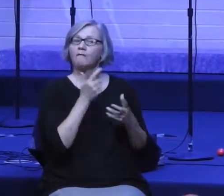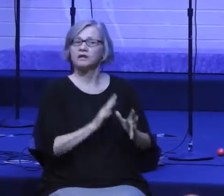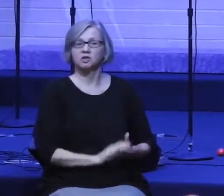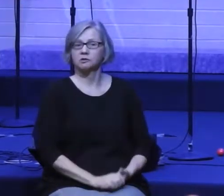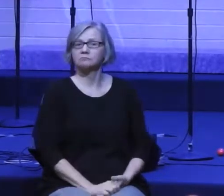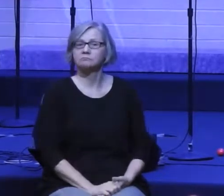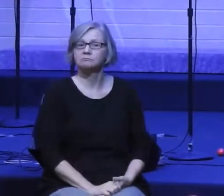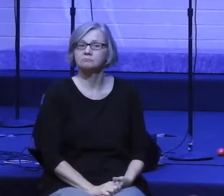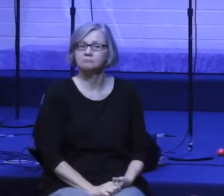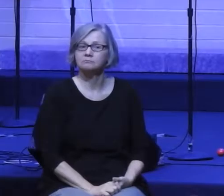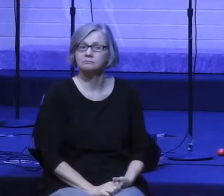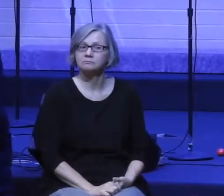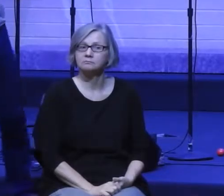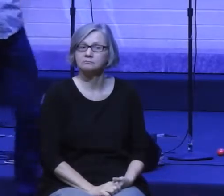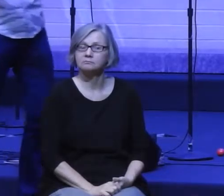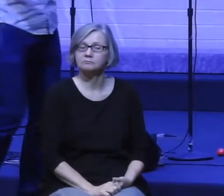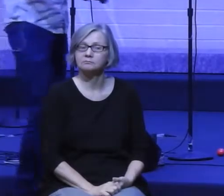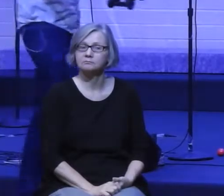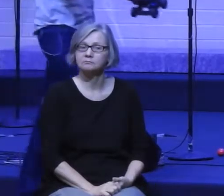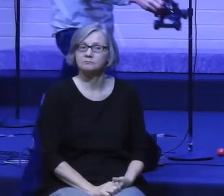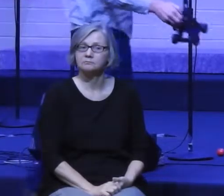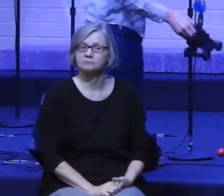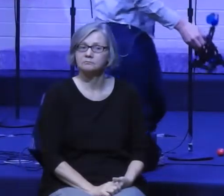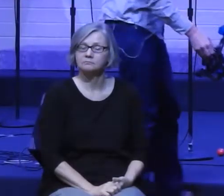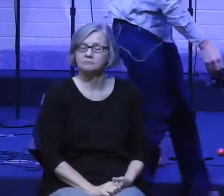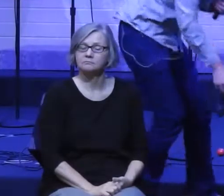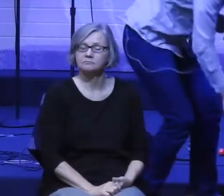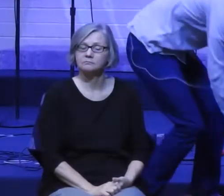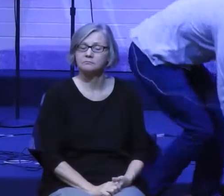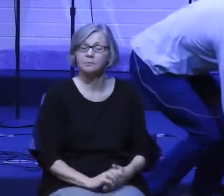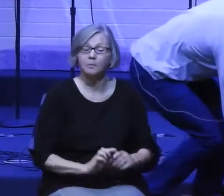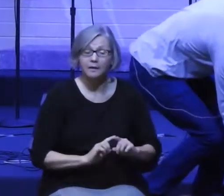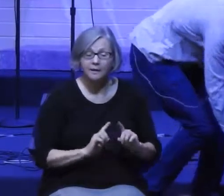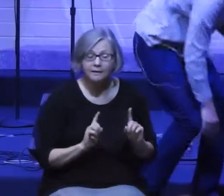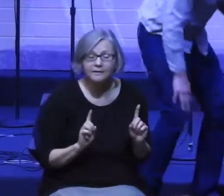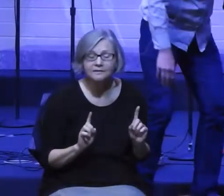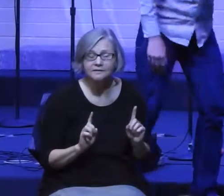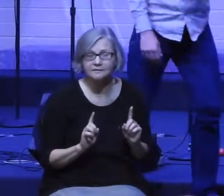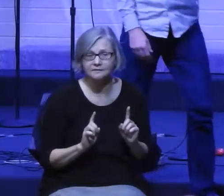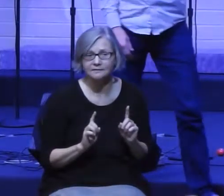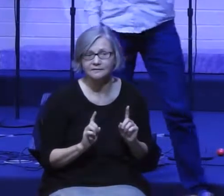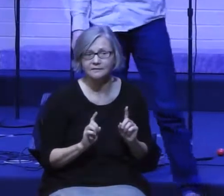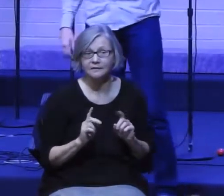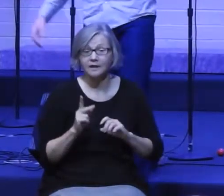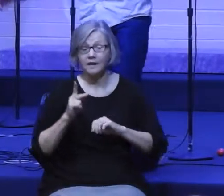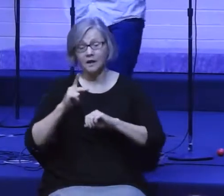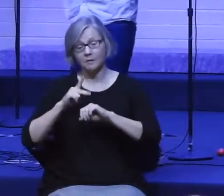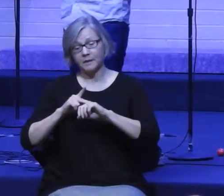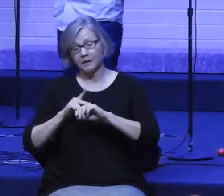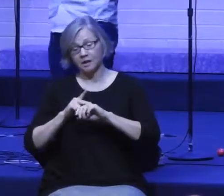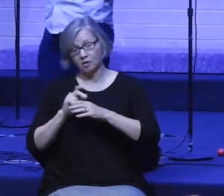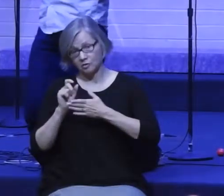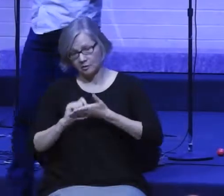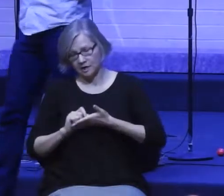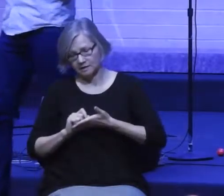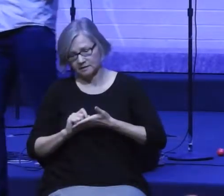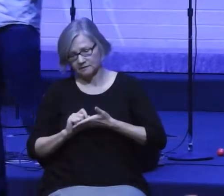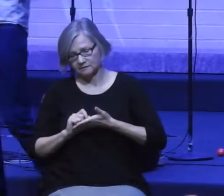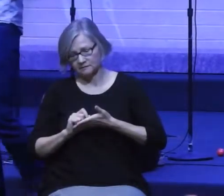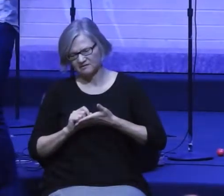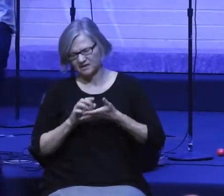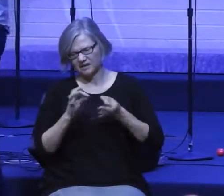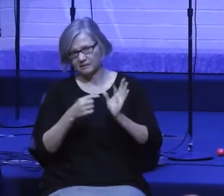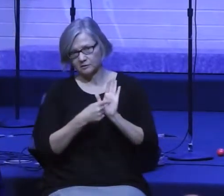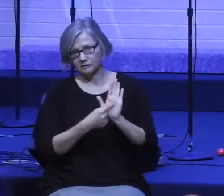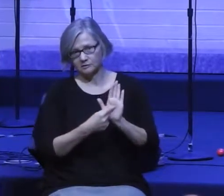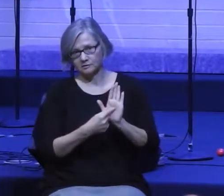but his response was hysteria. He freaked out. He screamed. He threw the thing across the room, and when he did that,